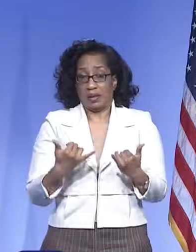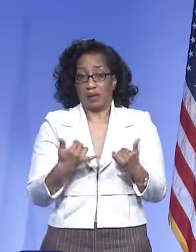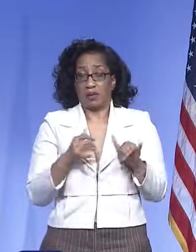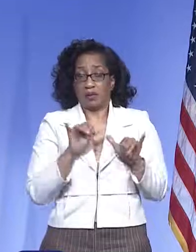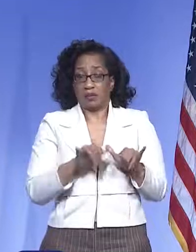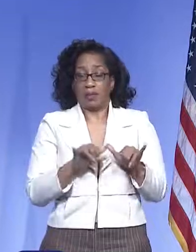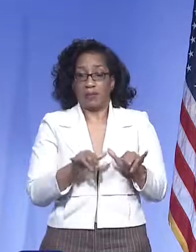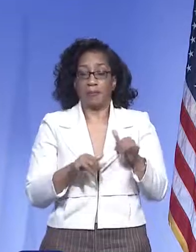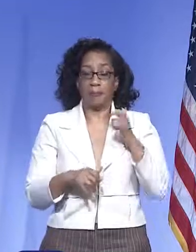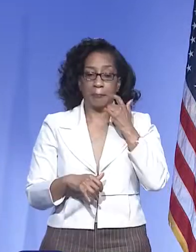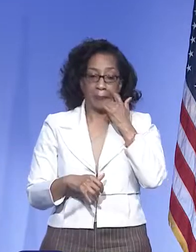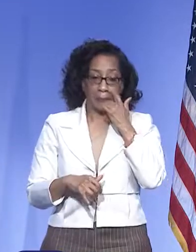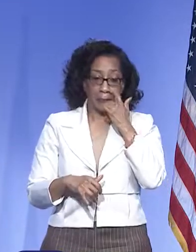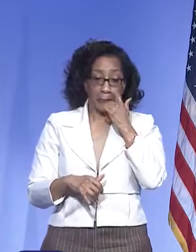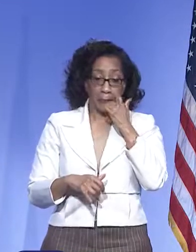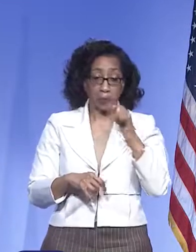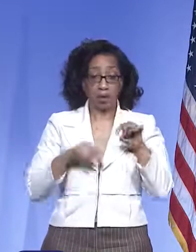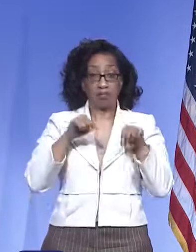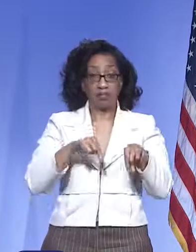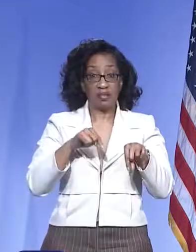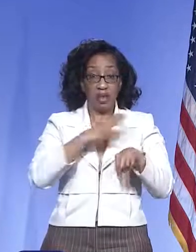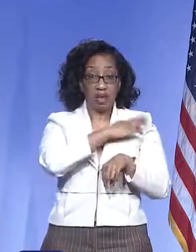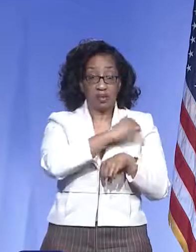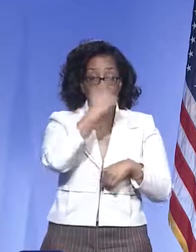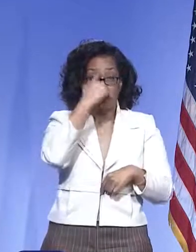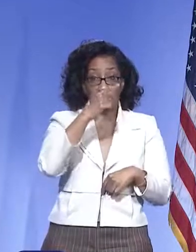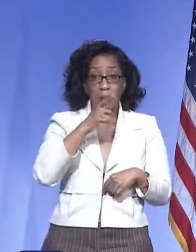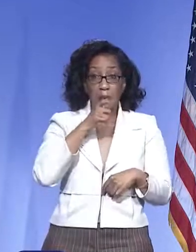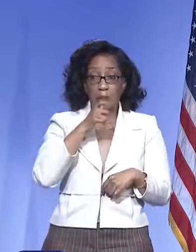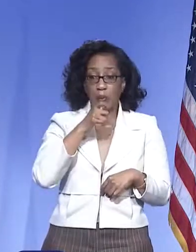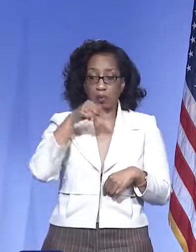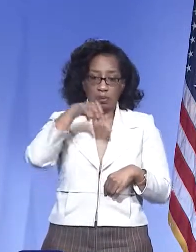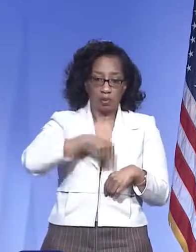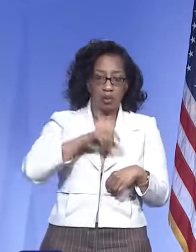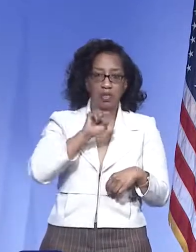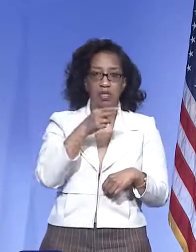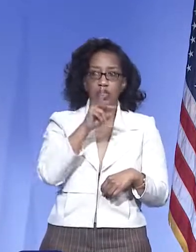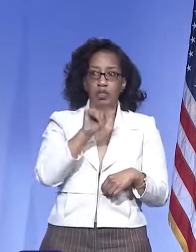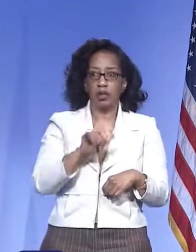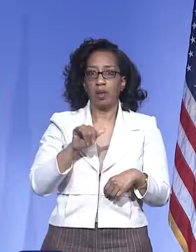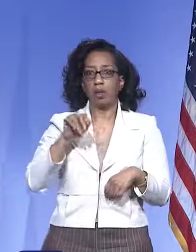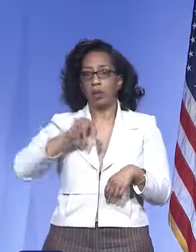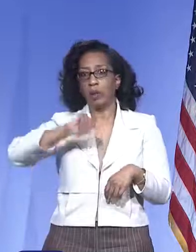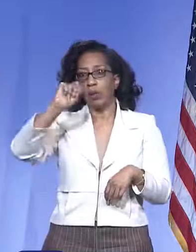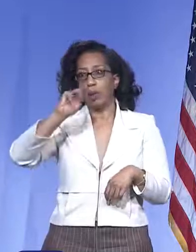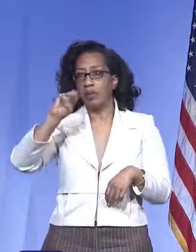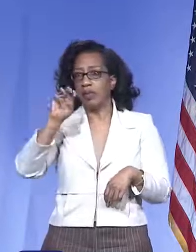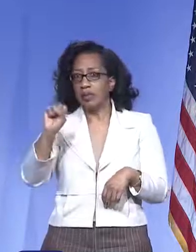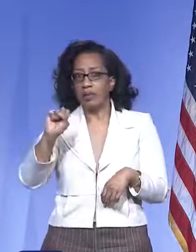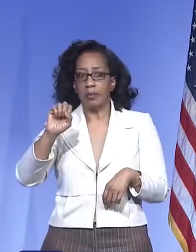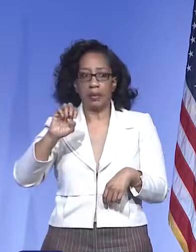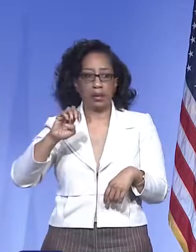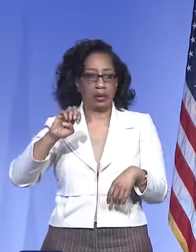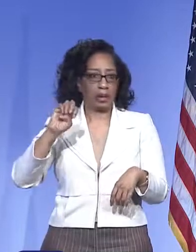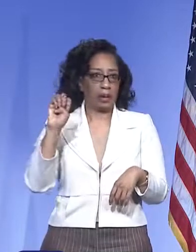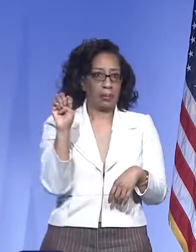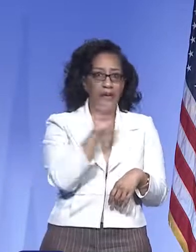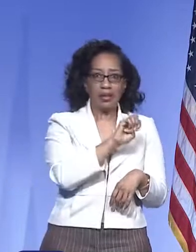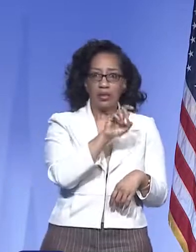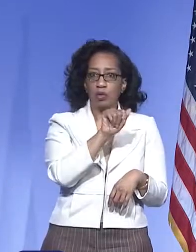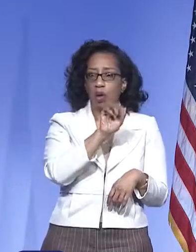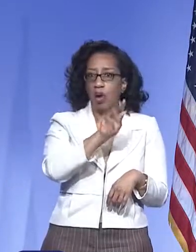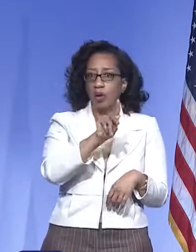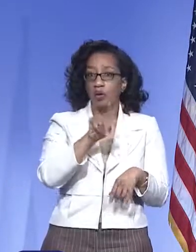just serve Shelby County. They serve North Mississippi, Western Tennessee, Eastern Arkansas, even as far up